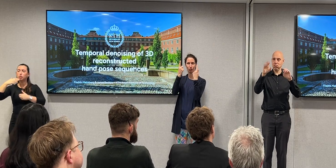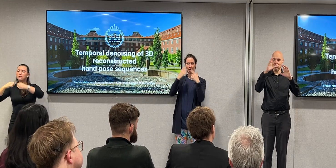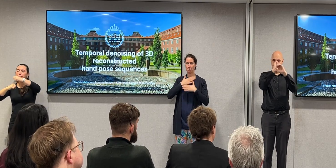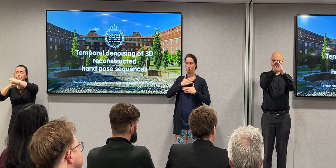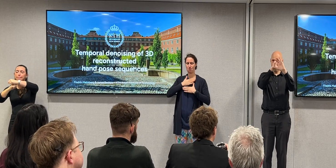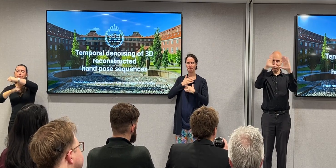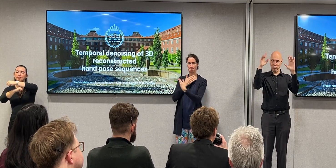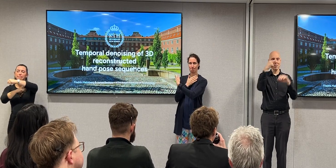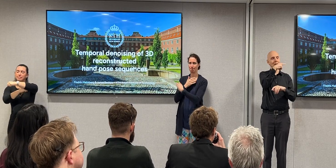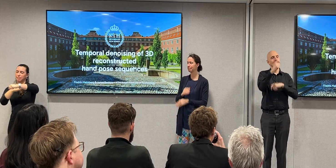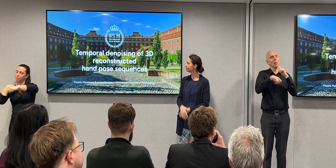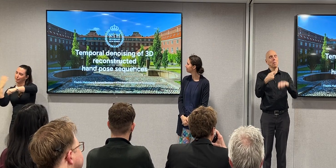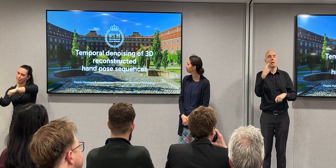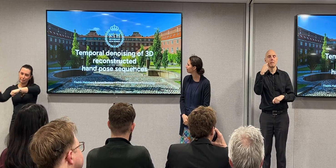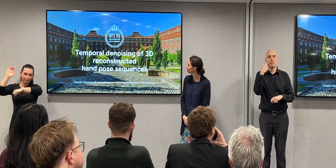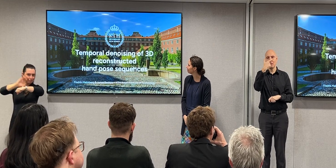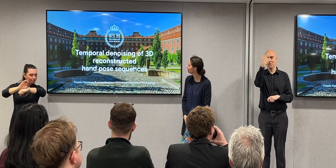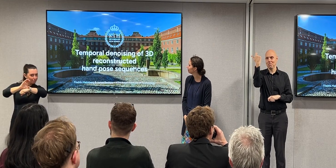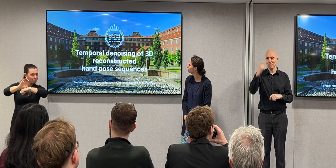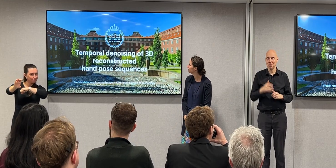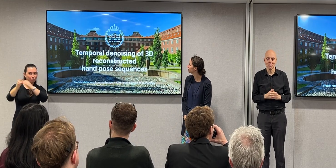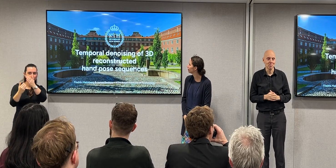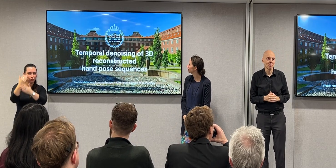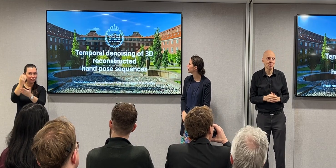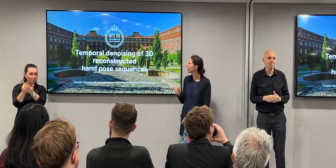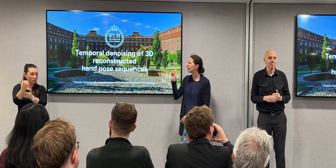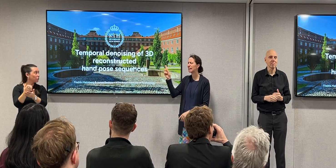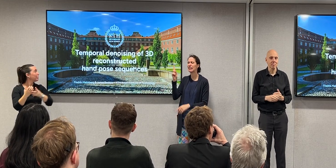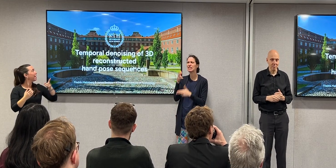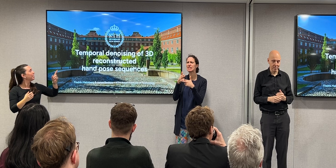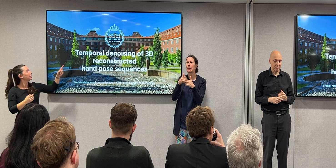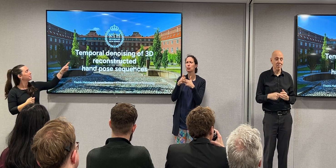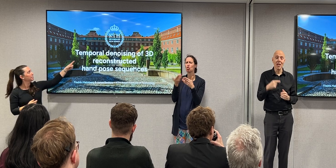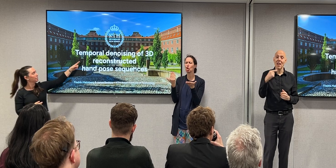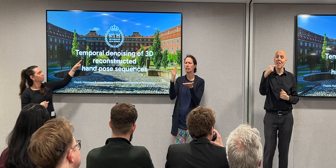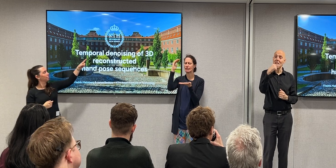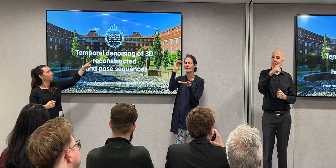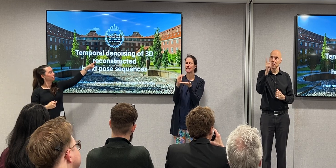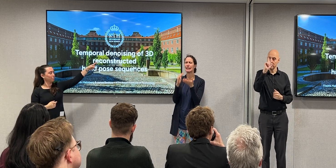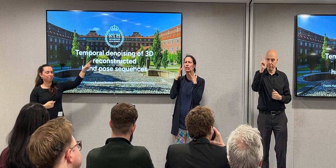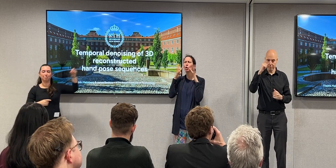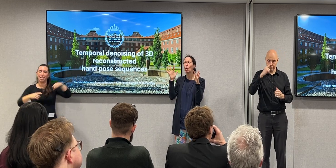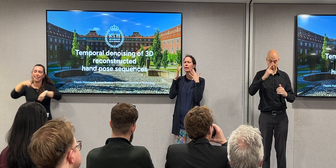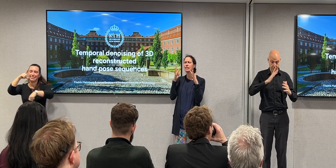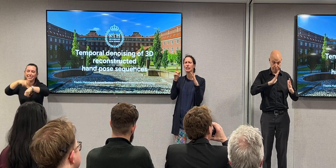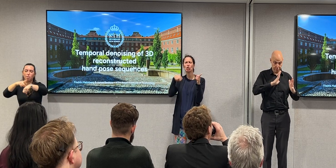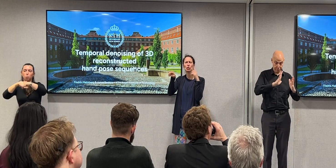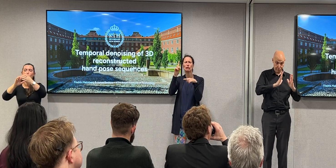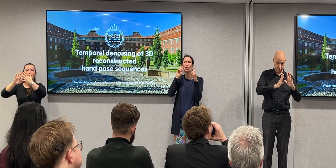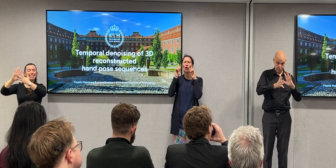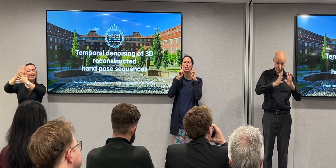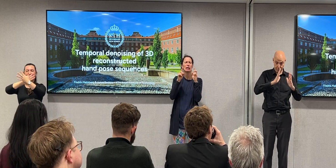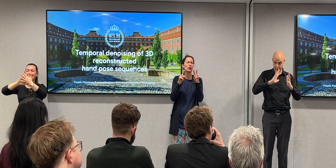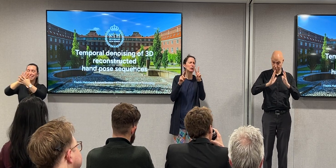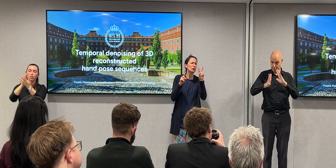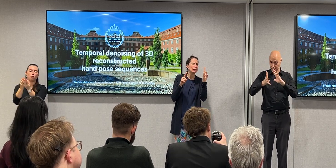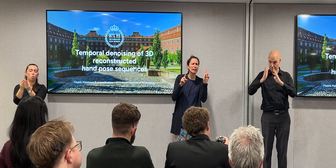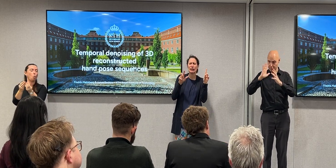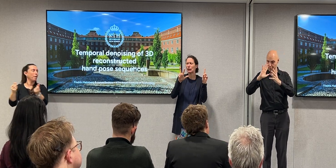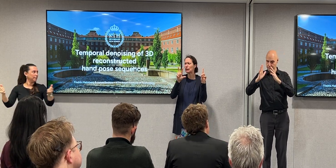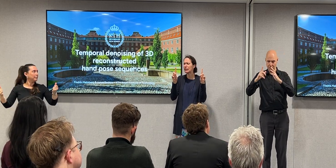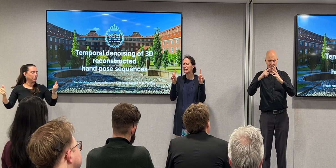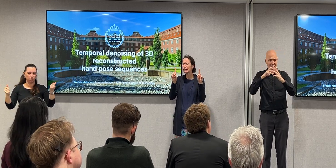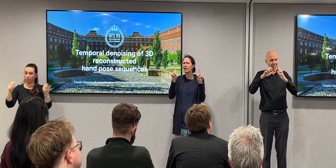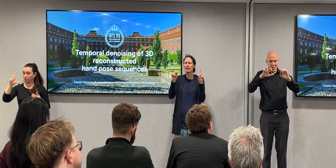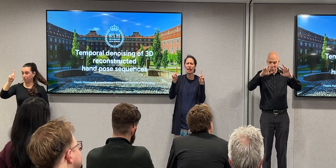about here. So this is about temporal denoising, and we've heard about different sorts of data, 2D data, 3D data, and the problem